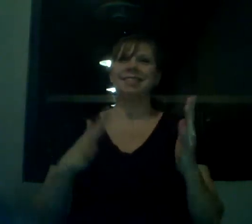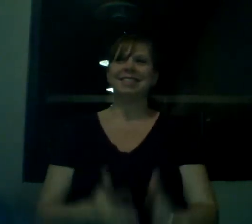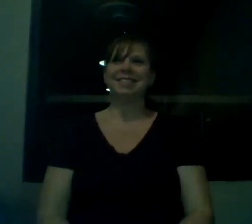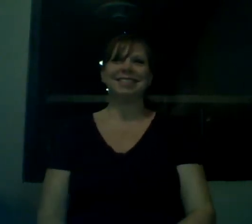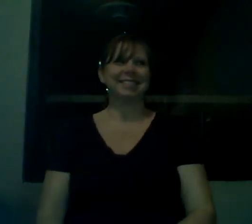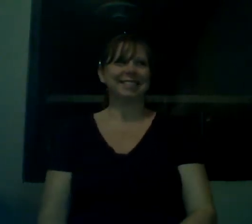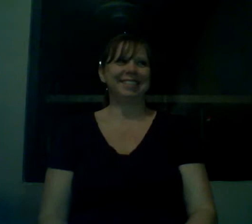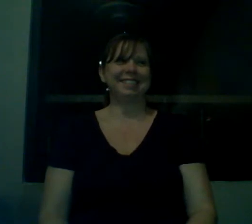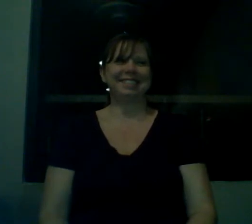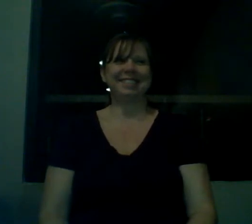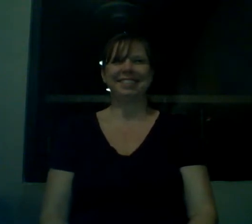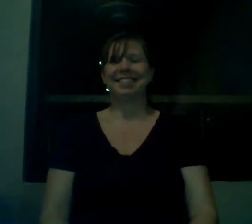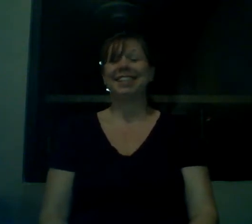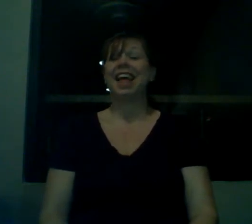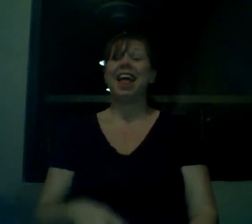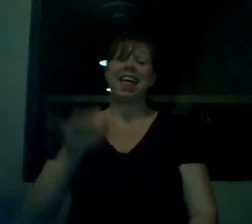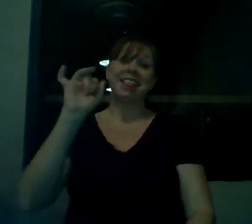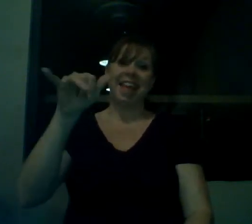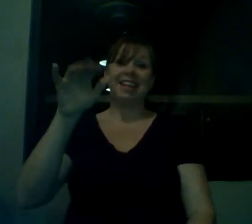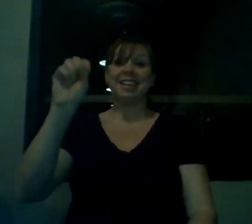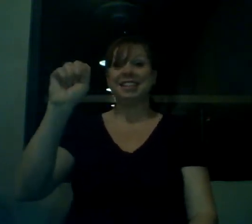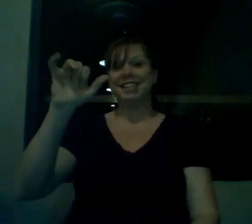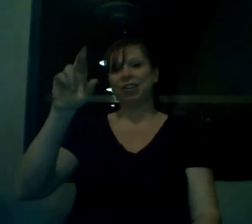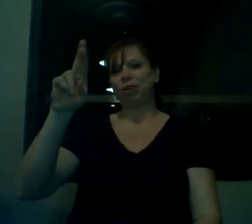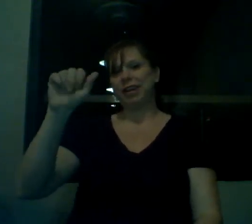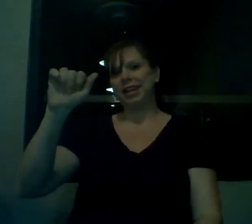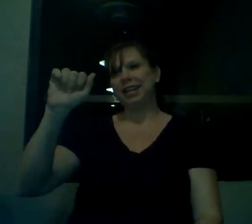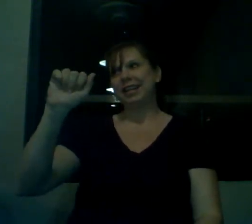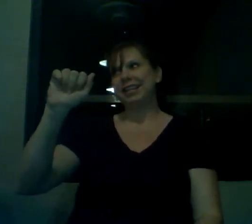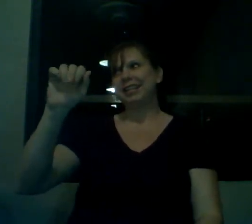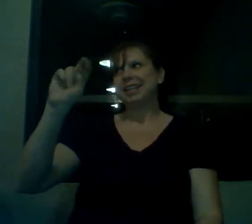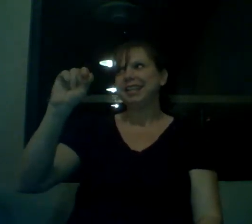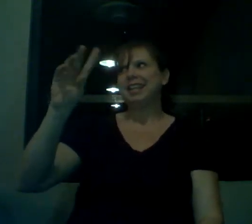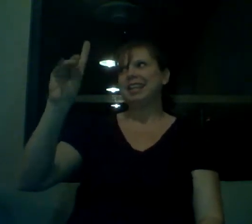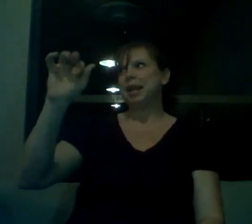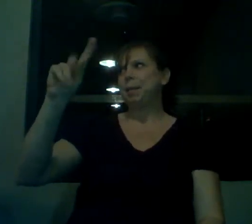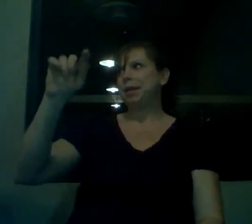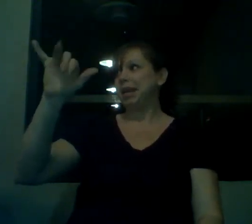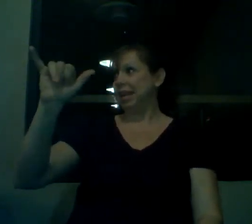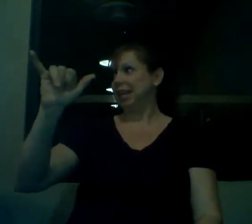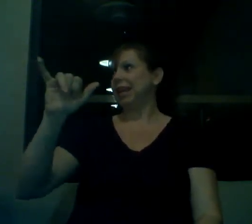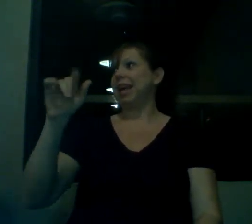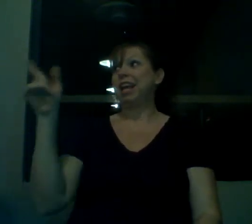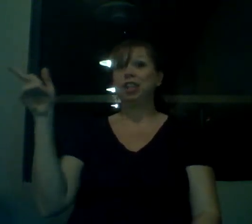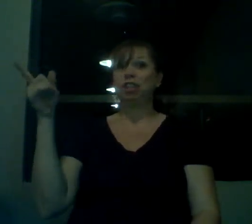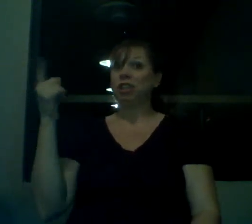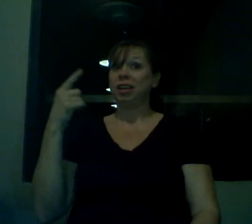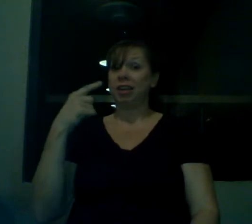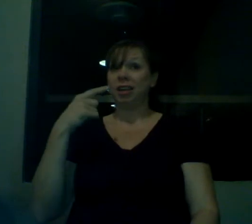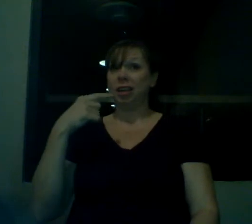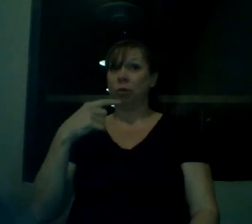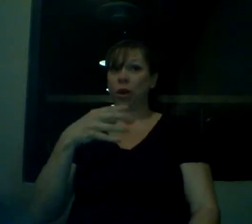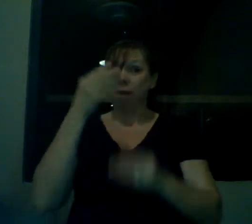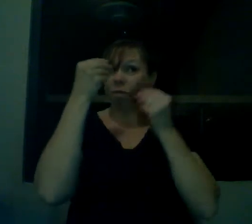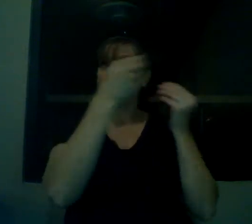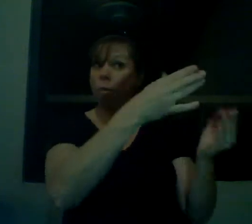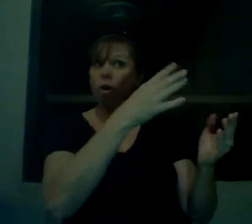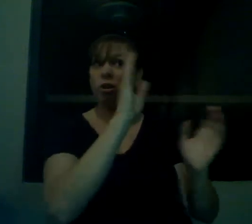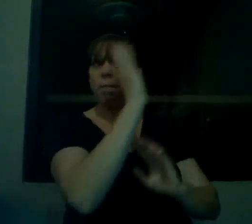That's what serendipity is all about. She didn't know she was going to speak, but she came in today. So when you come to a serendipity, you never know